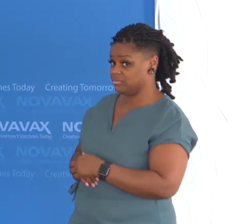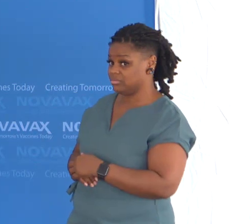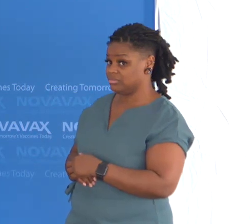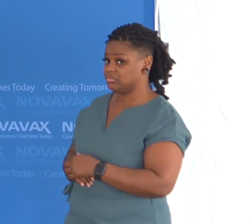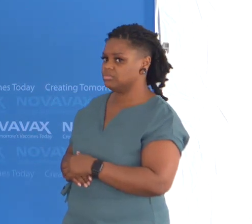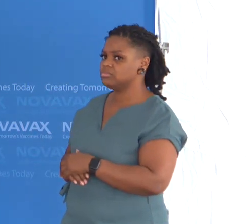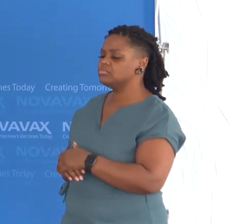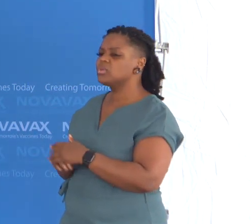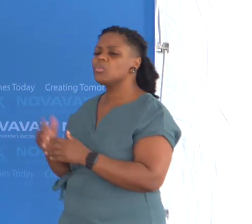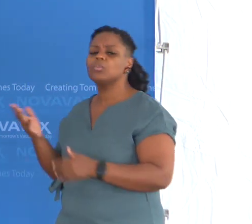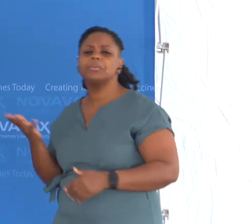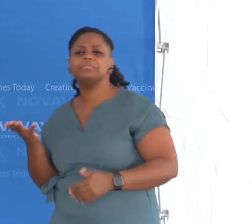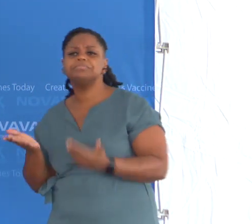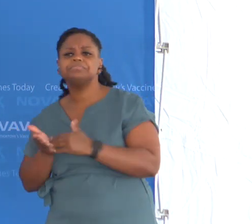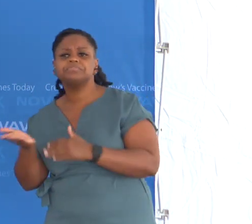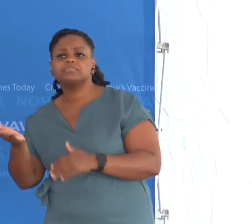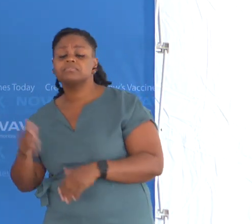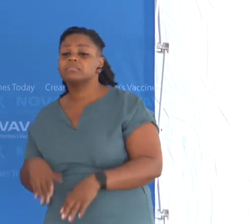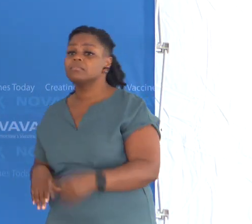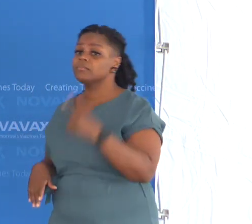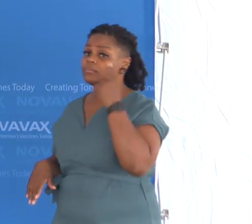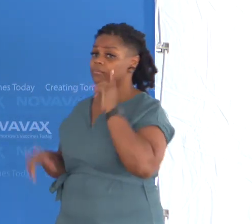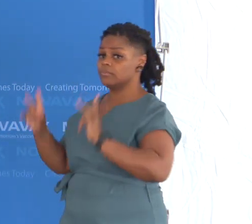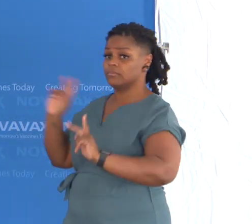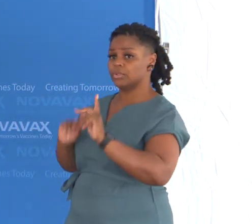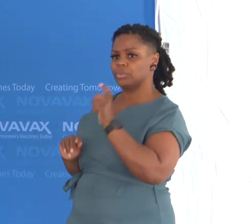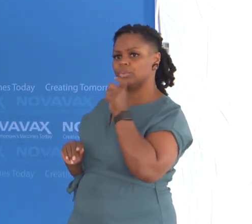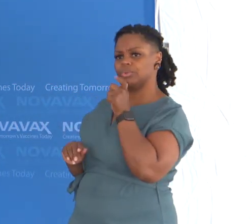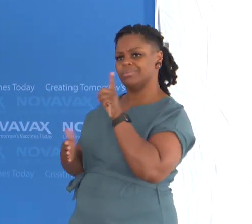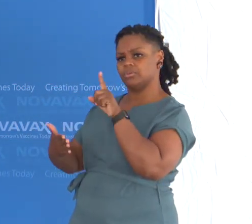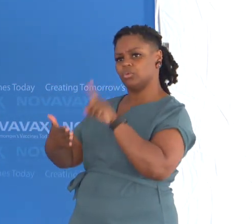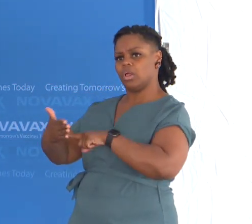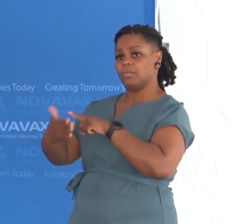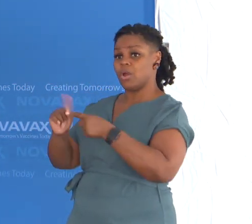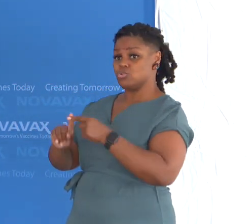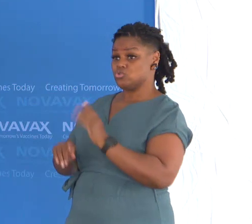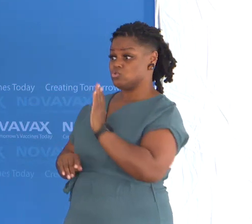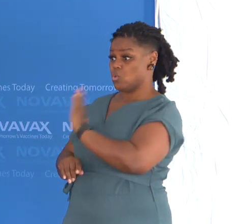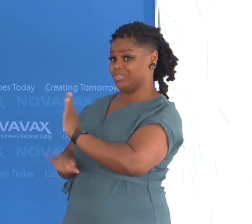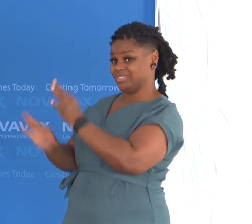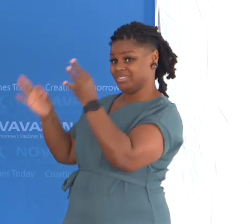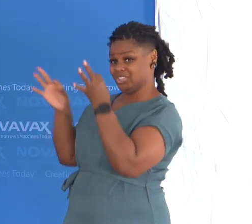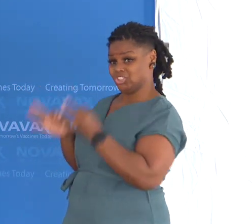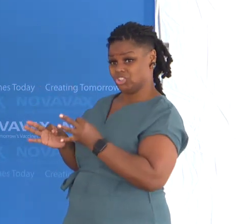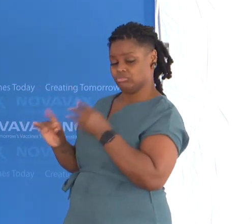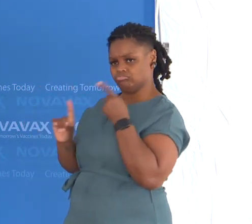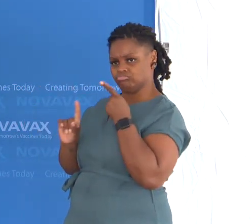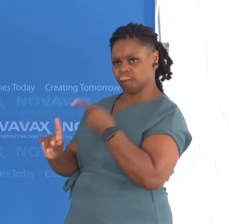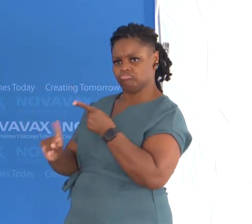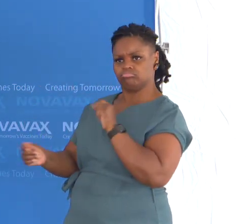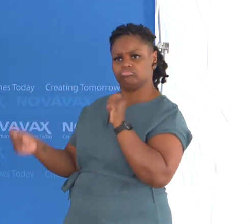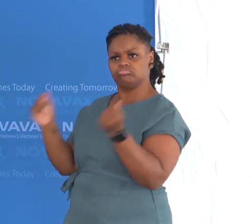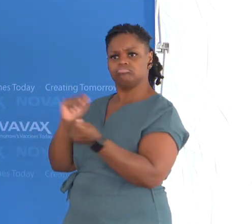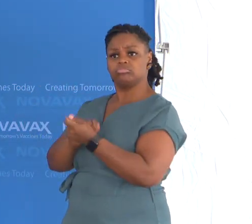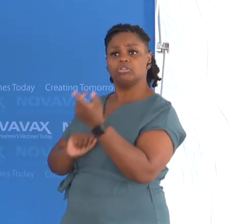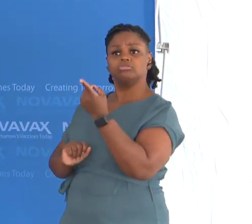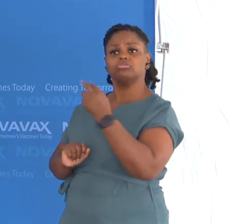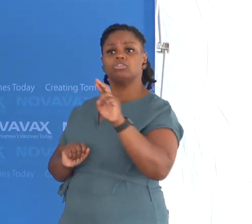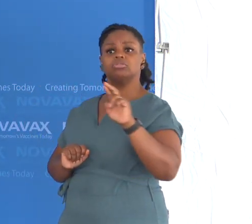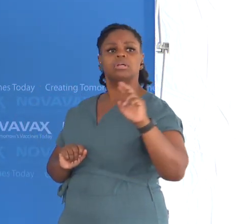What do you say to those who have been critical to your decision to overturn Dr. Dale's order in Montgomery County